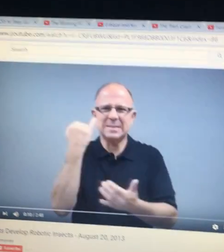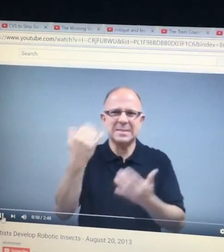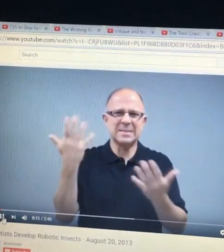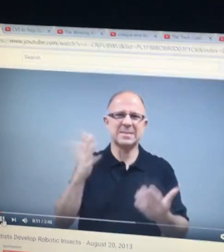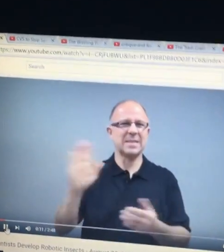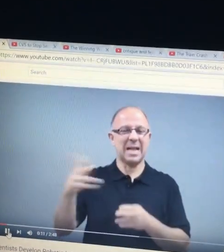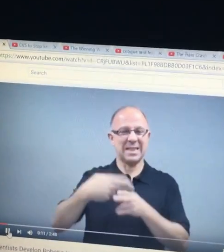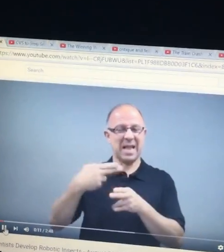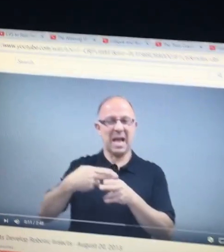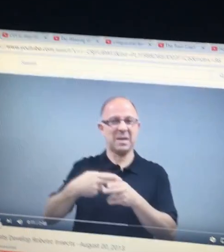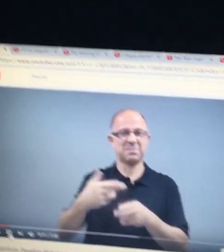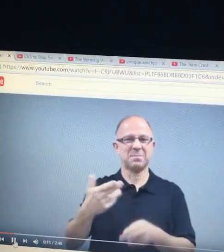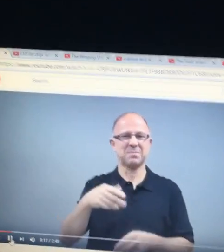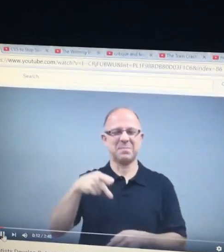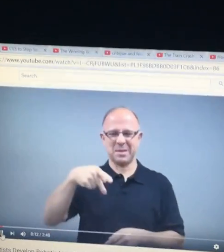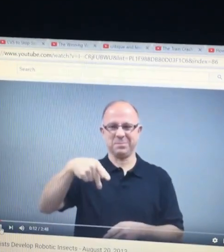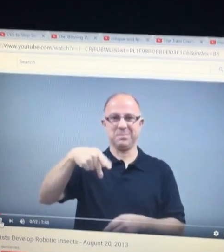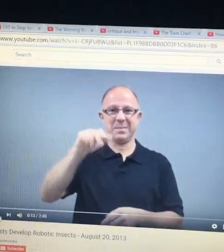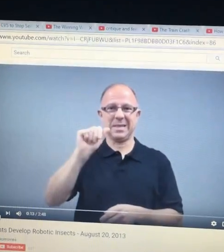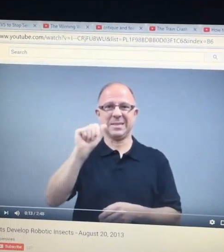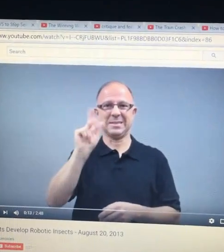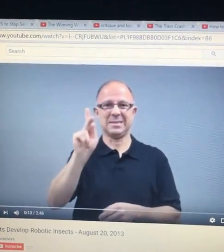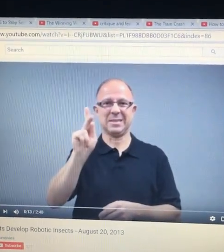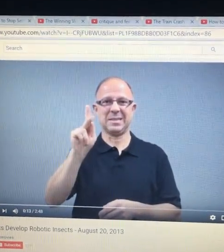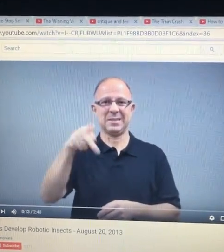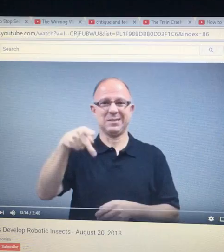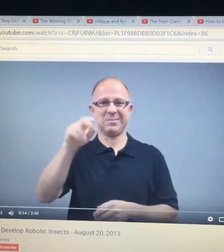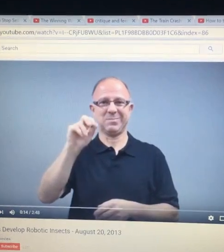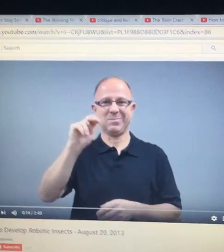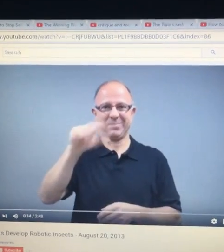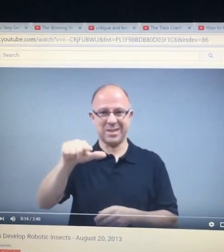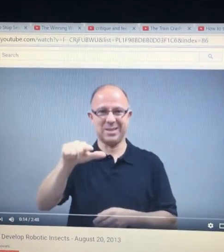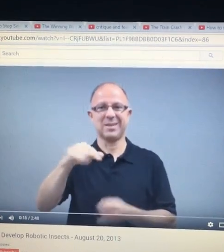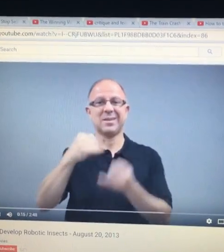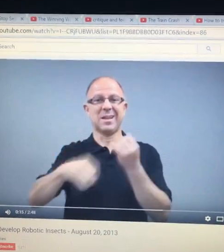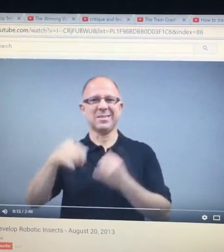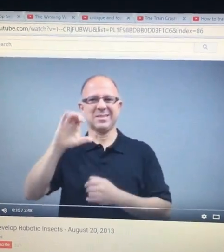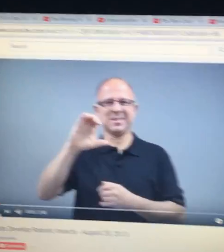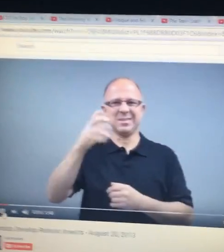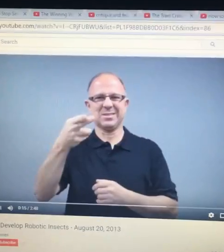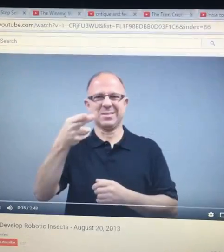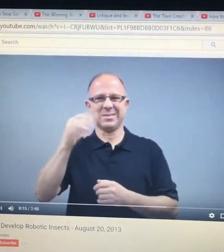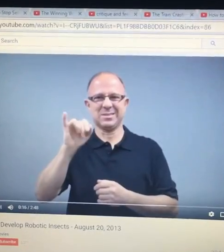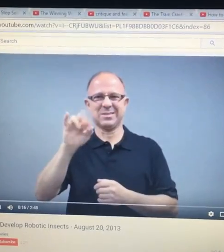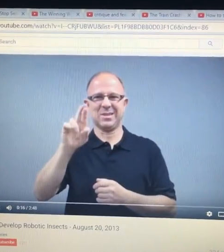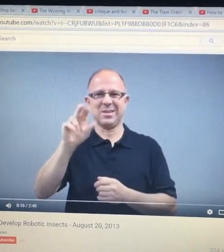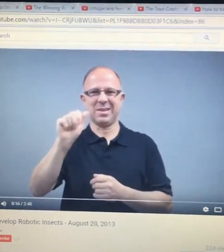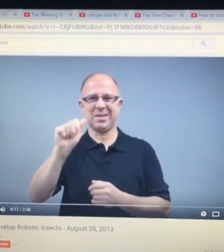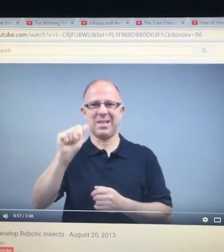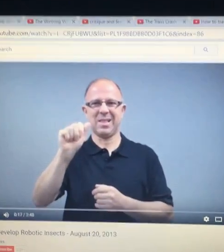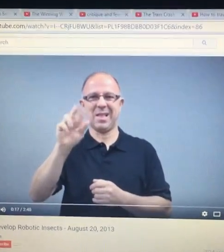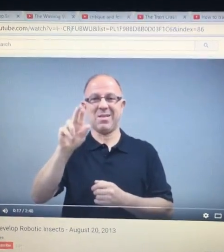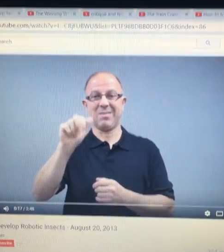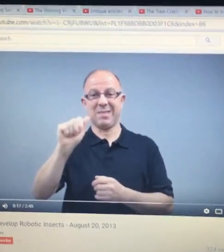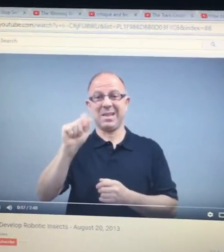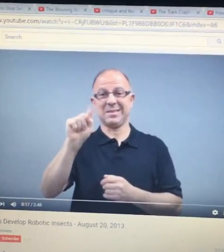been trying to build something new based on really innovative ideas. And the student's name